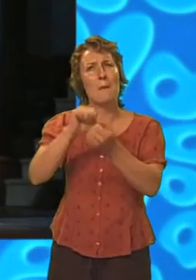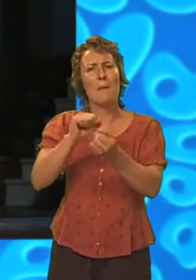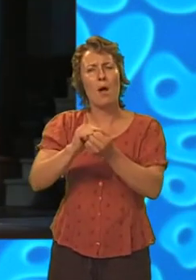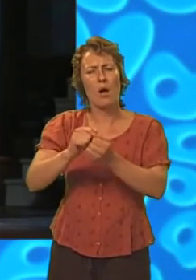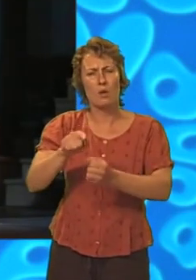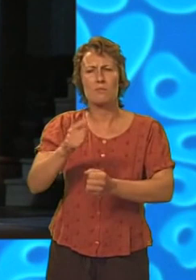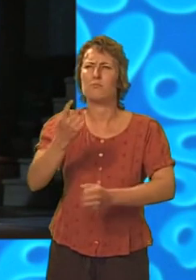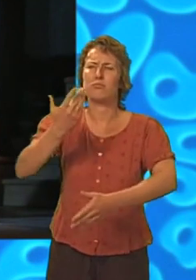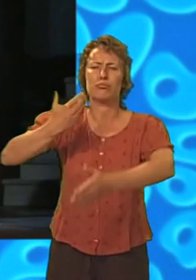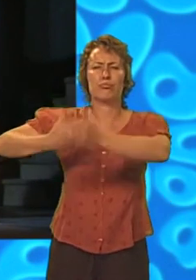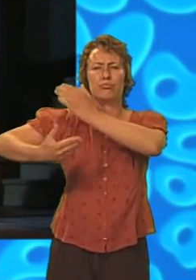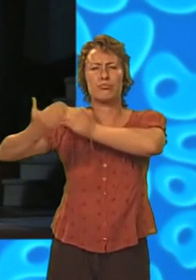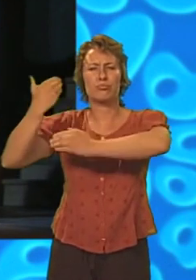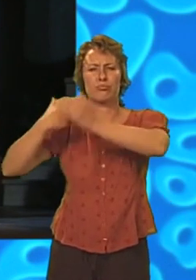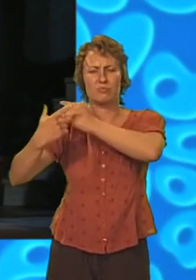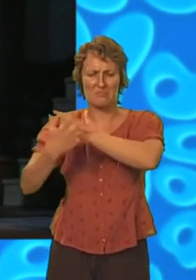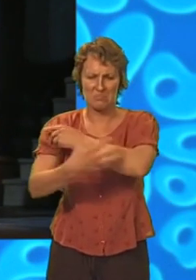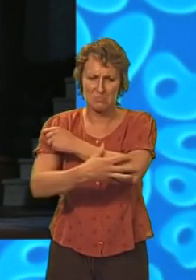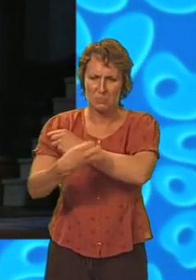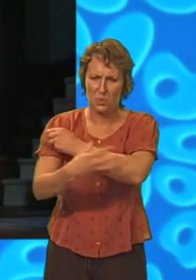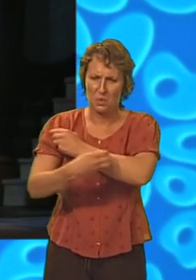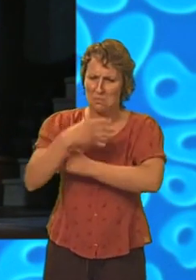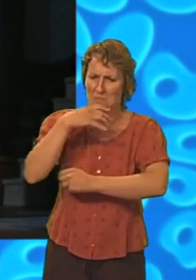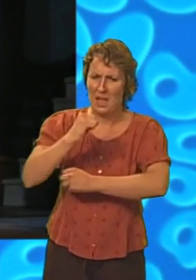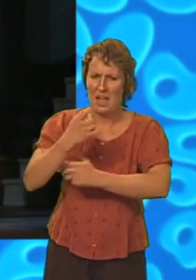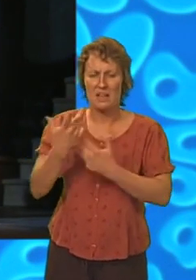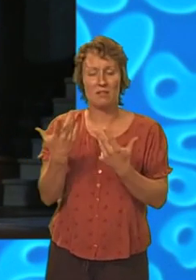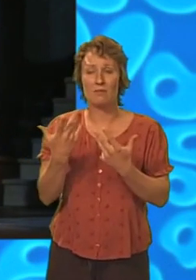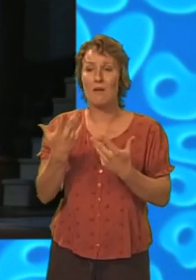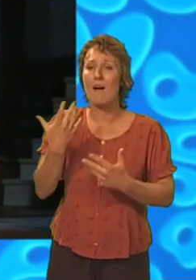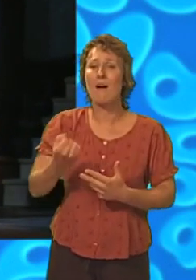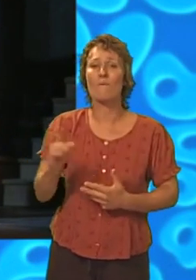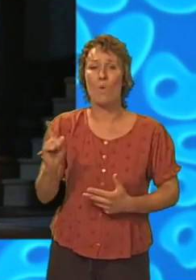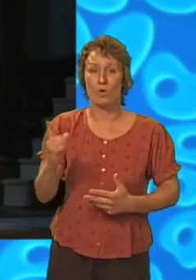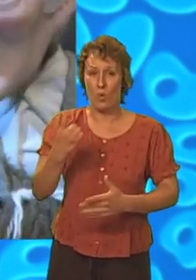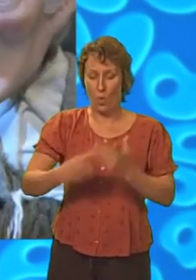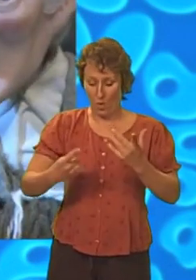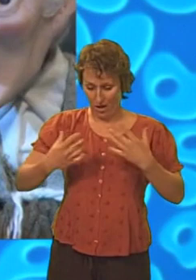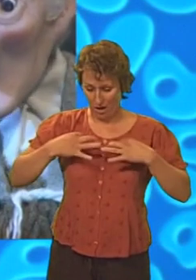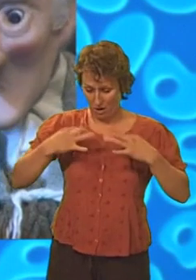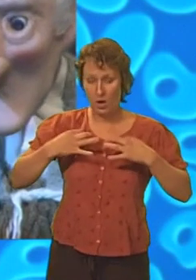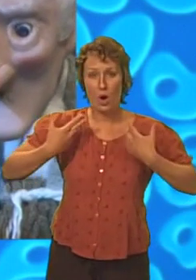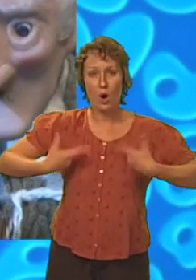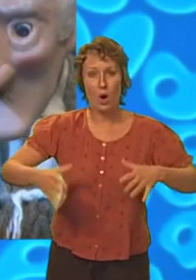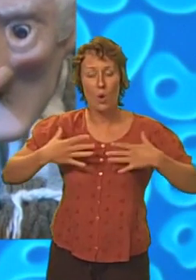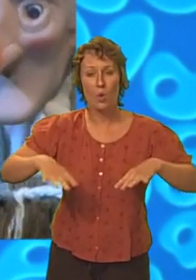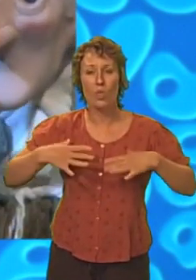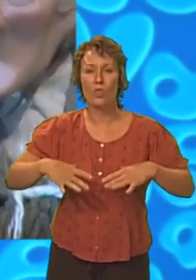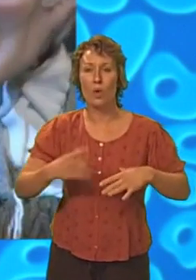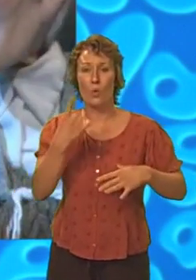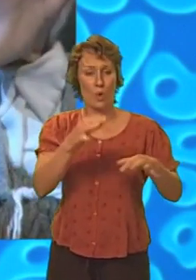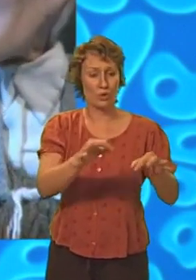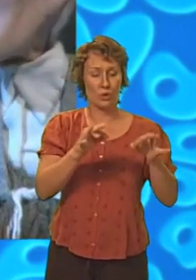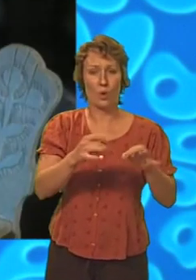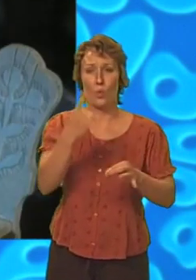Once upon a time, there was a poor man. All he had were the clothes he stood up in, one sock and one